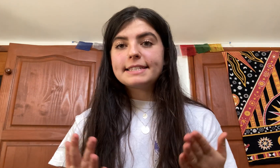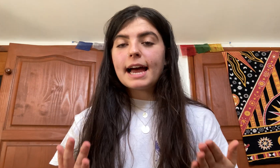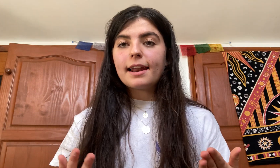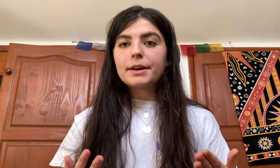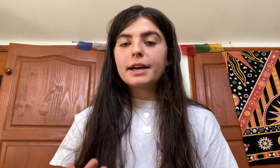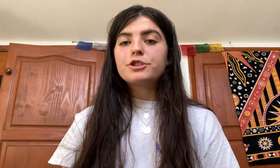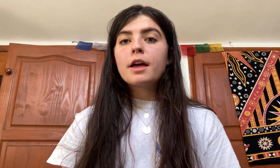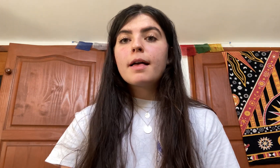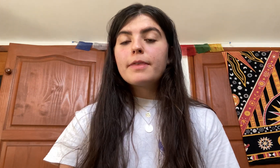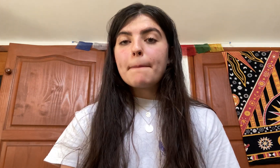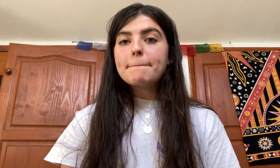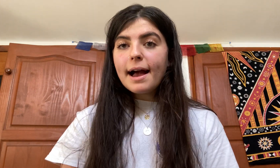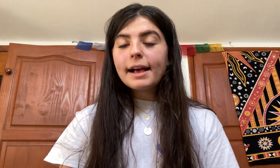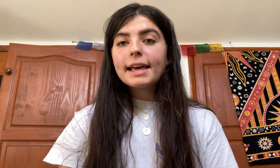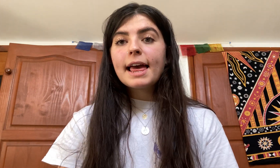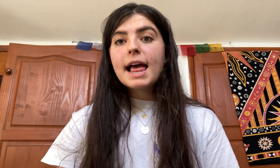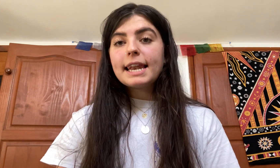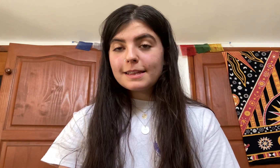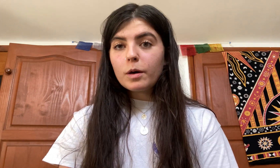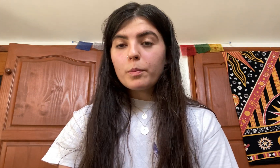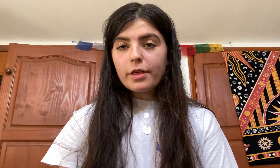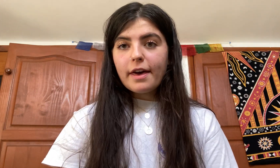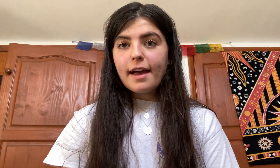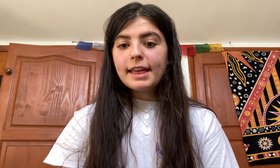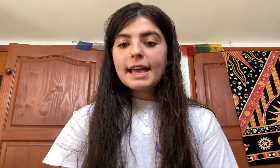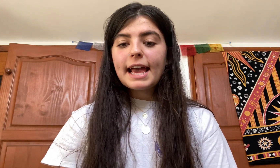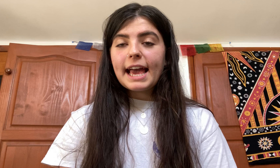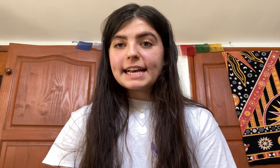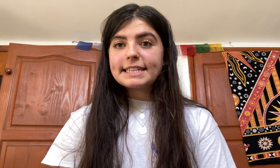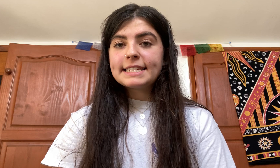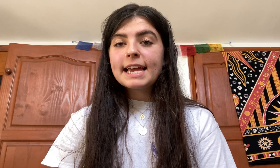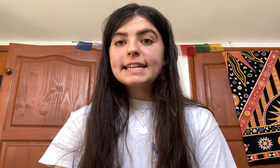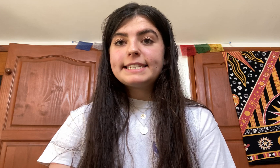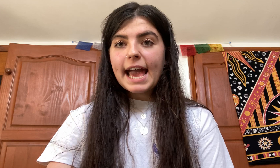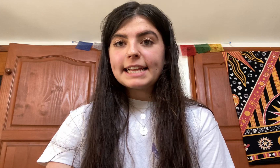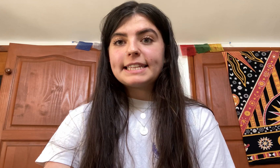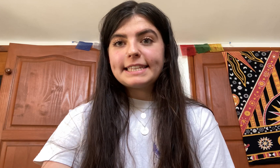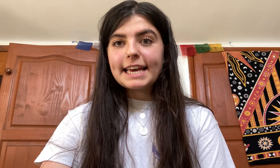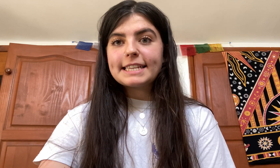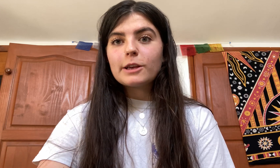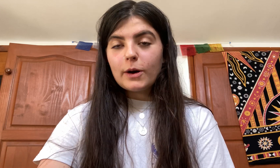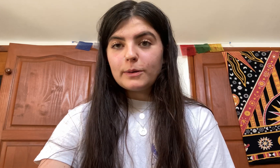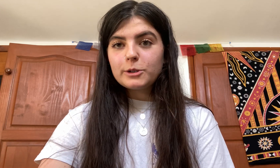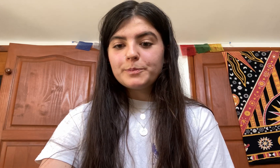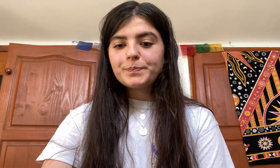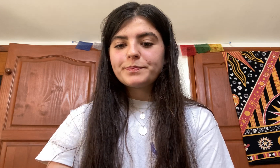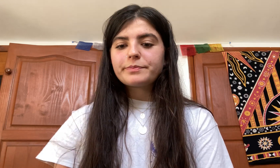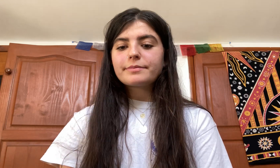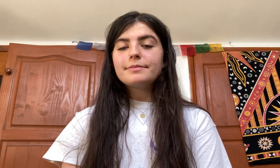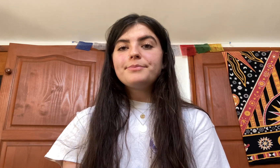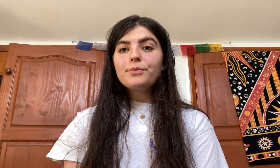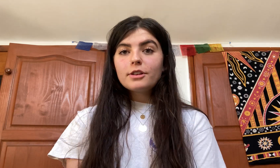sign language that my little brother is 10 years old.